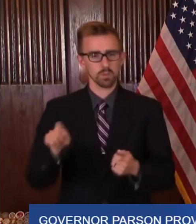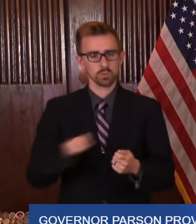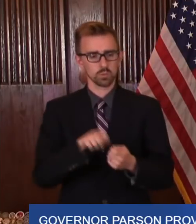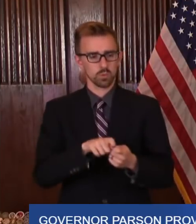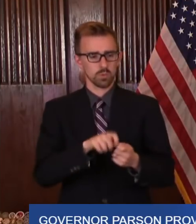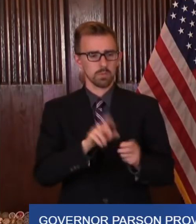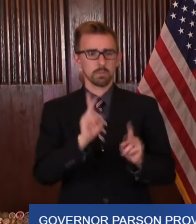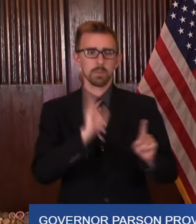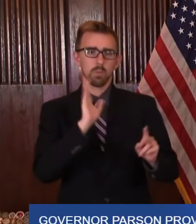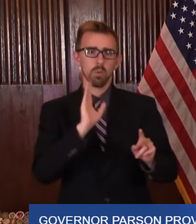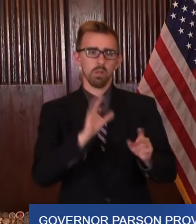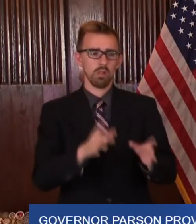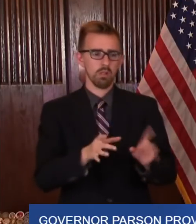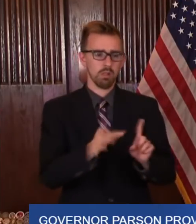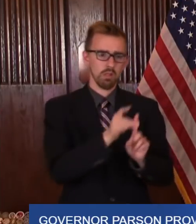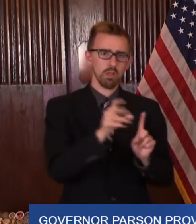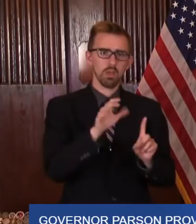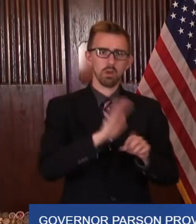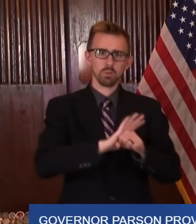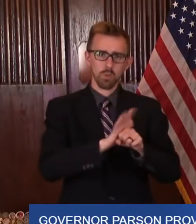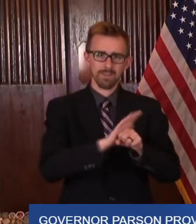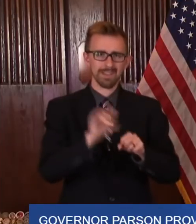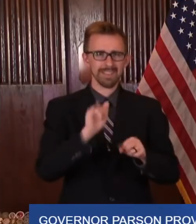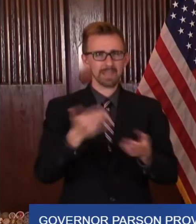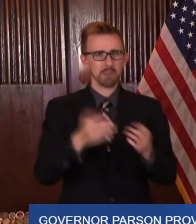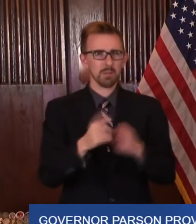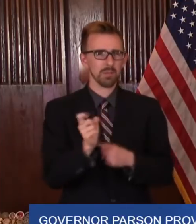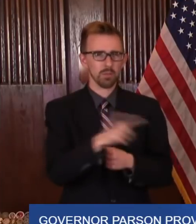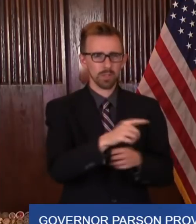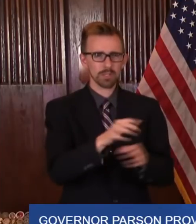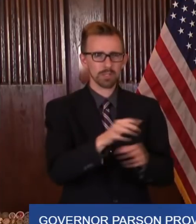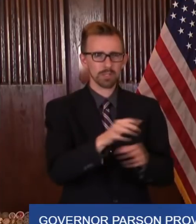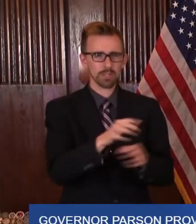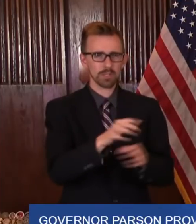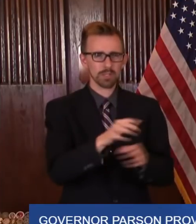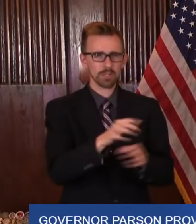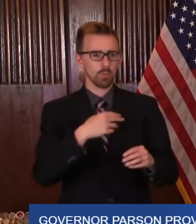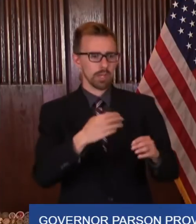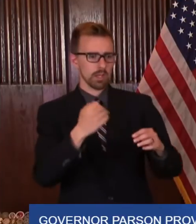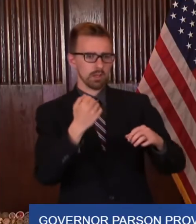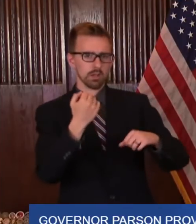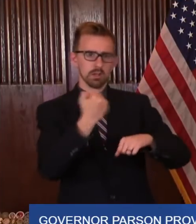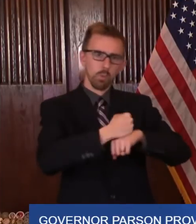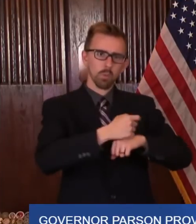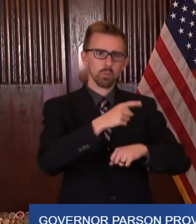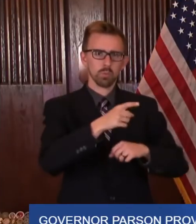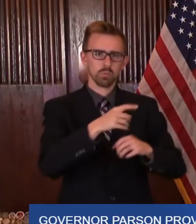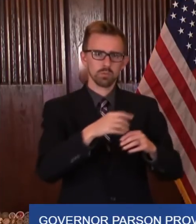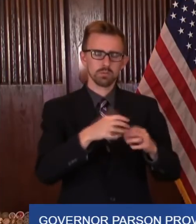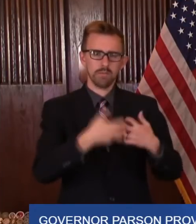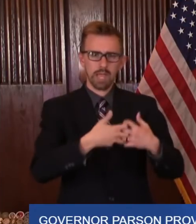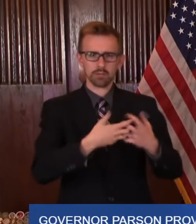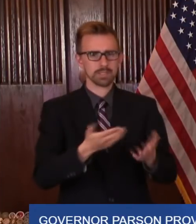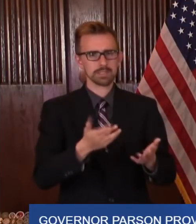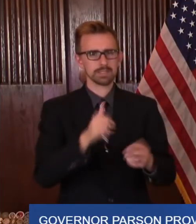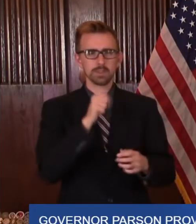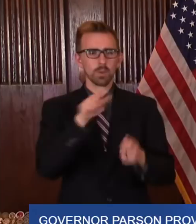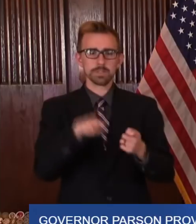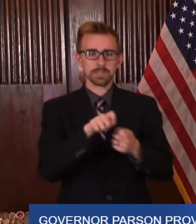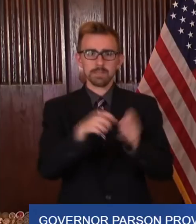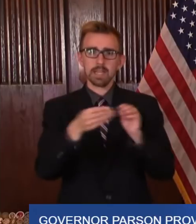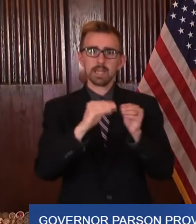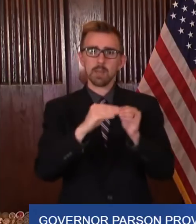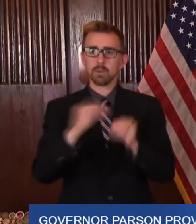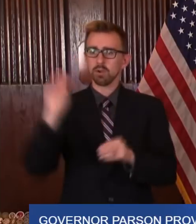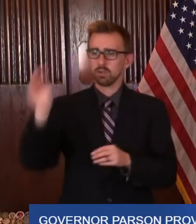of people that would get COVID-19? I think that's probably what the question is. Or do we shut the plant down at that point? No, there's not a certain number out there,